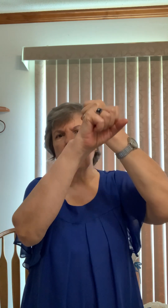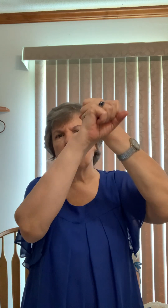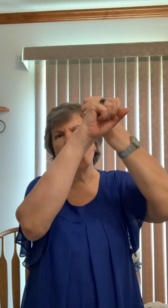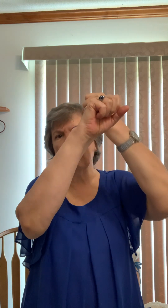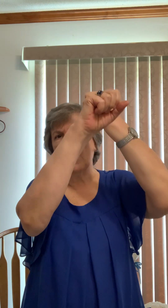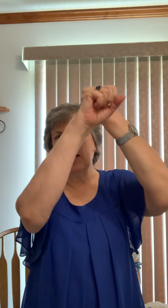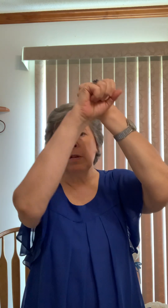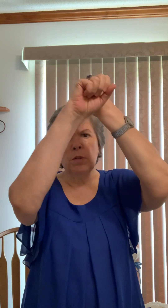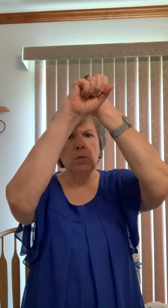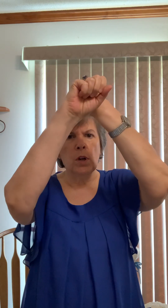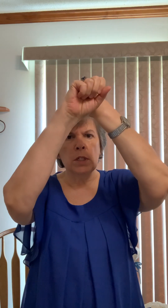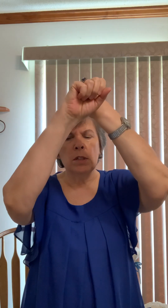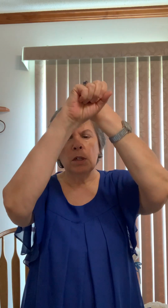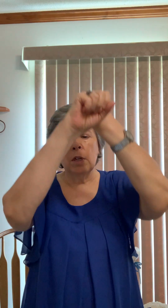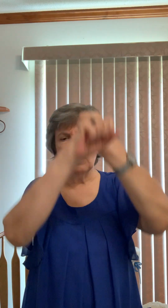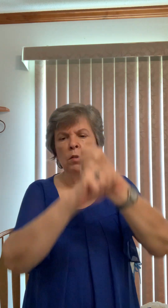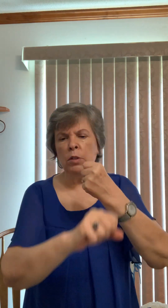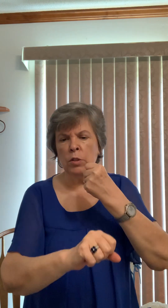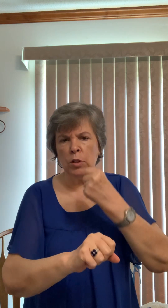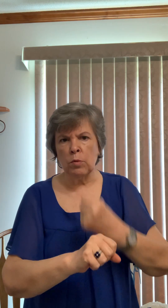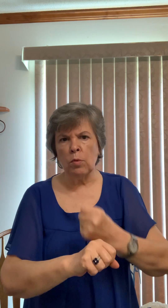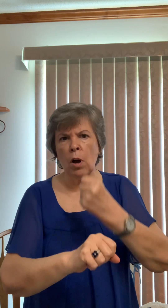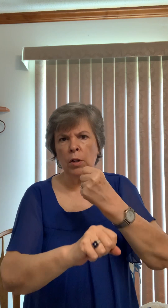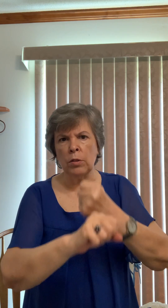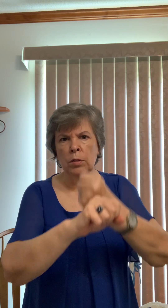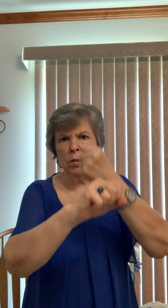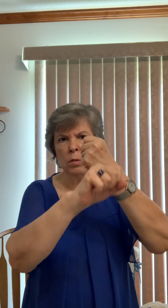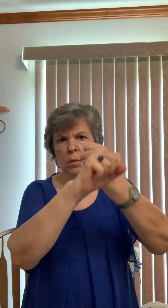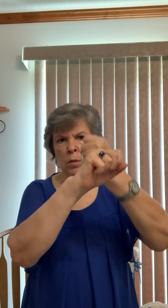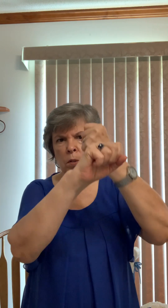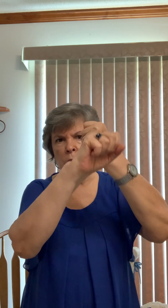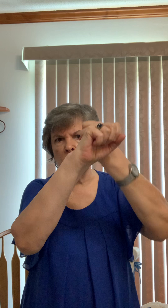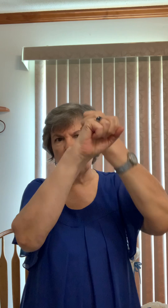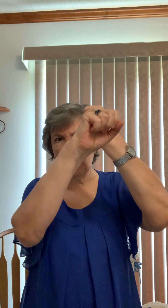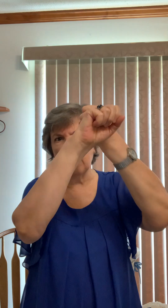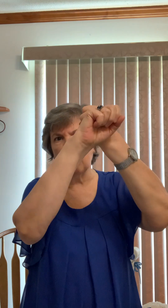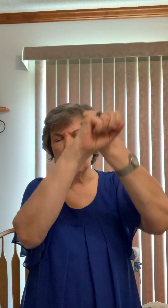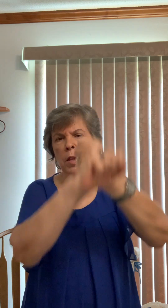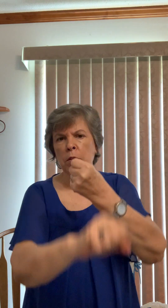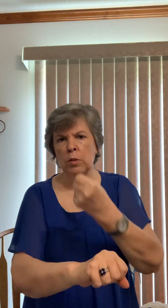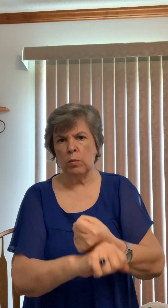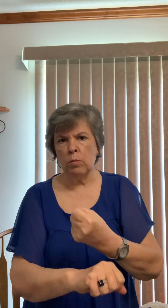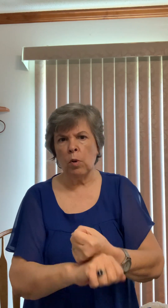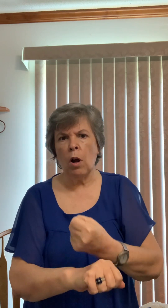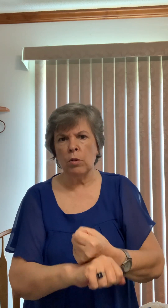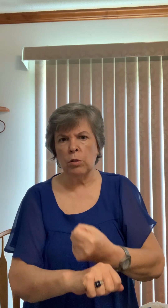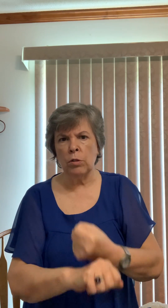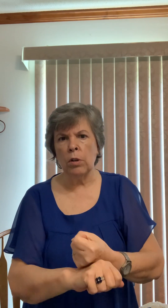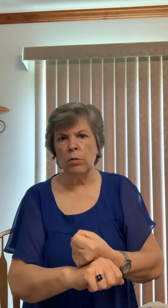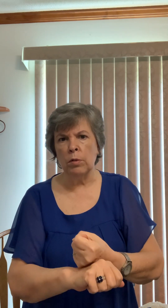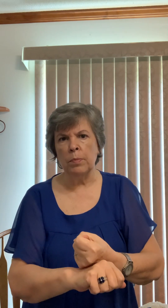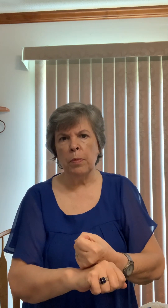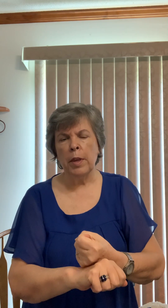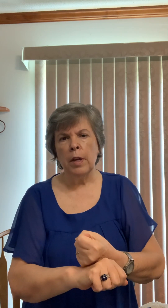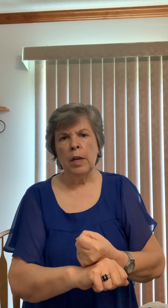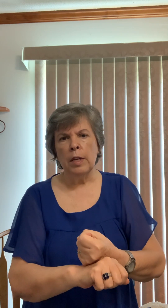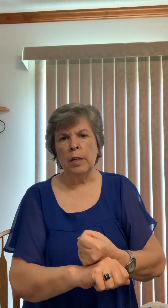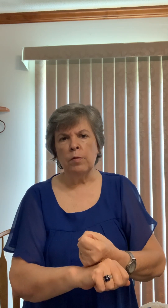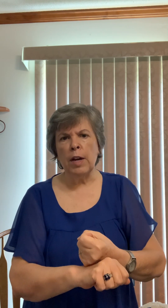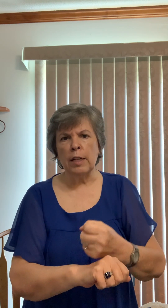off high if you wanted. So this is just rocks that are high up. This is rock or stone. In fact,